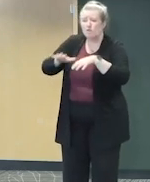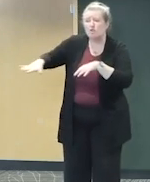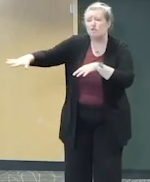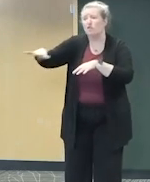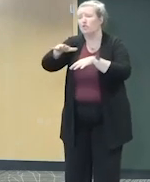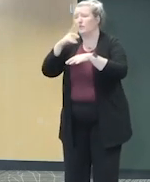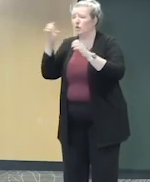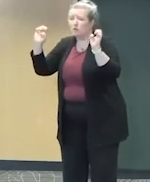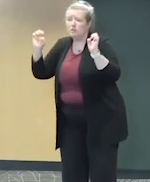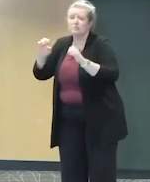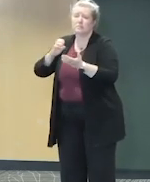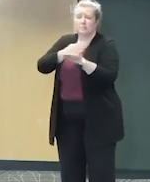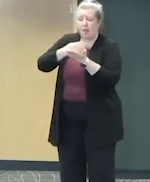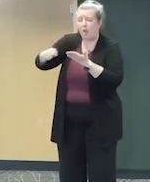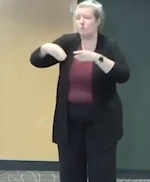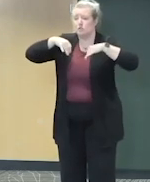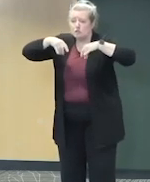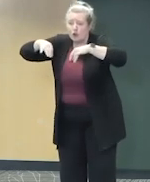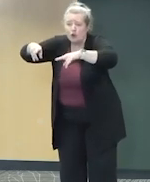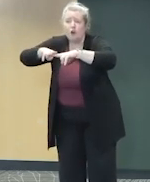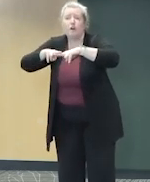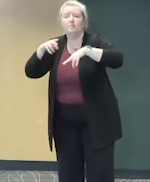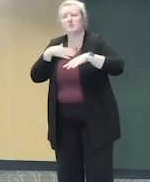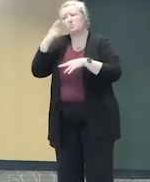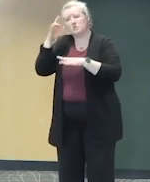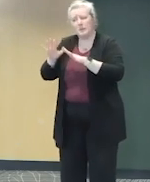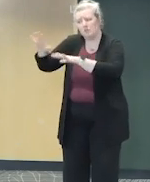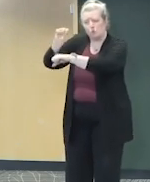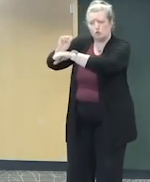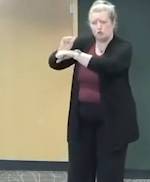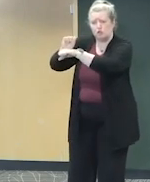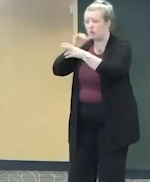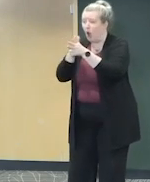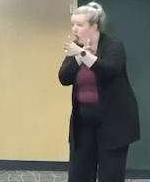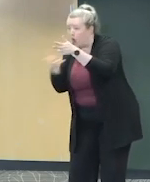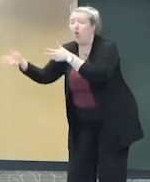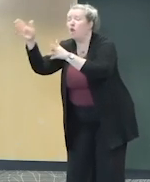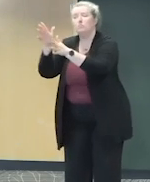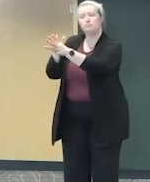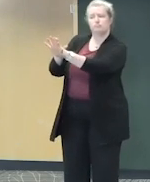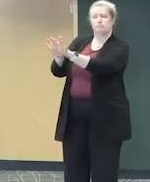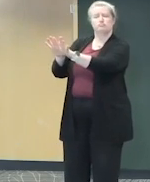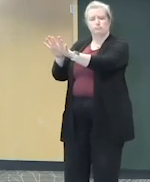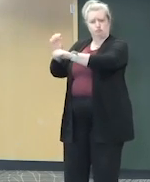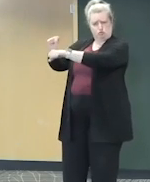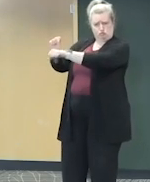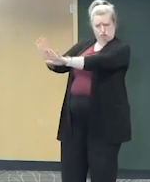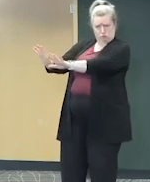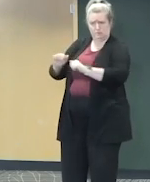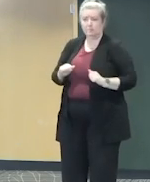roads. Our highway crews especially work in formation. So if you see a road crew getting into position or